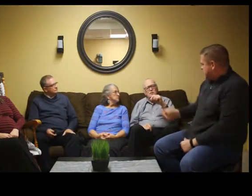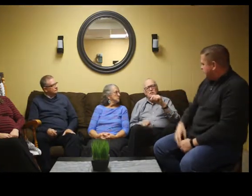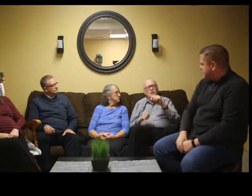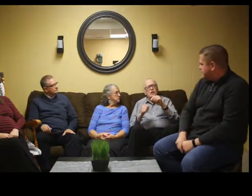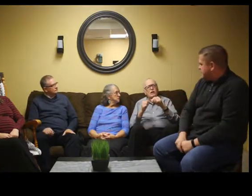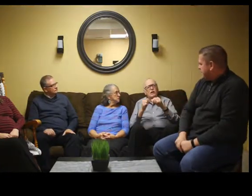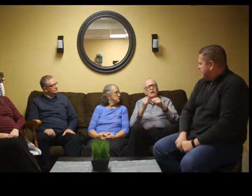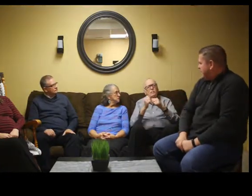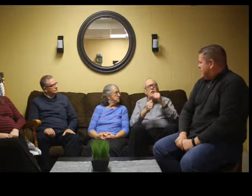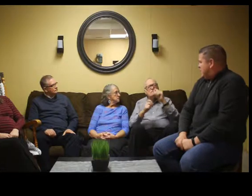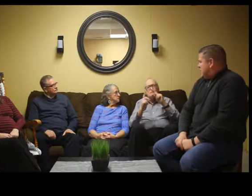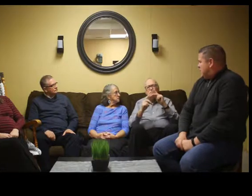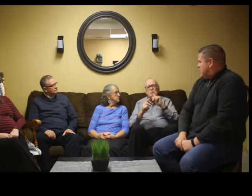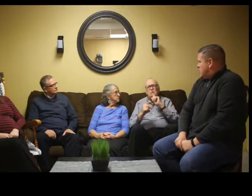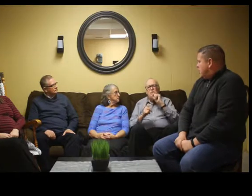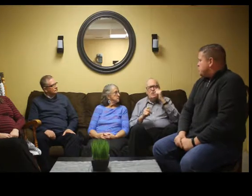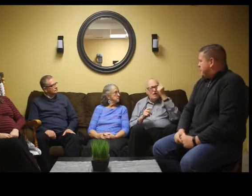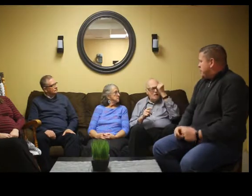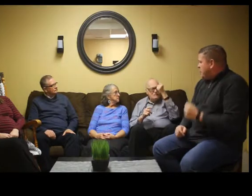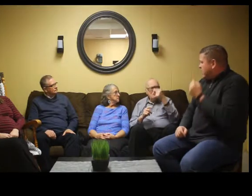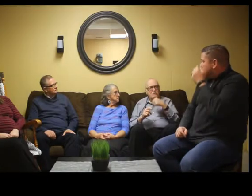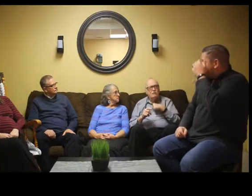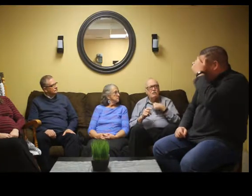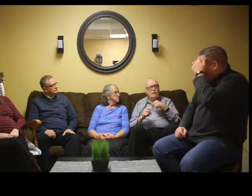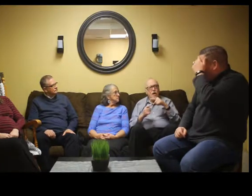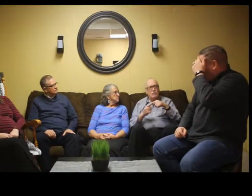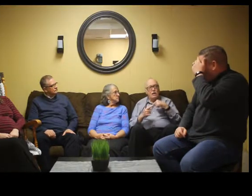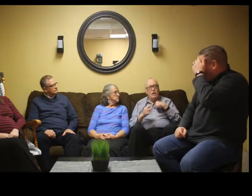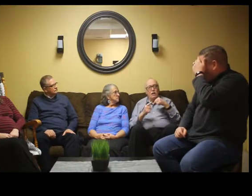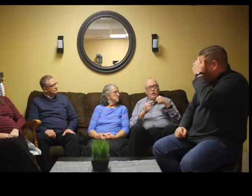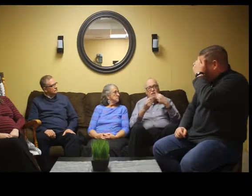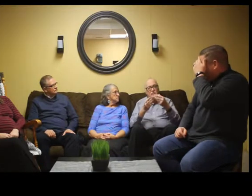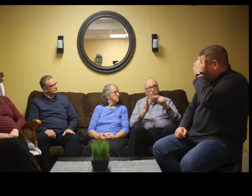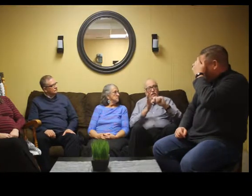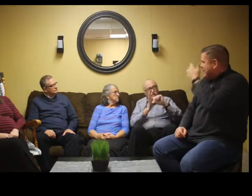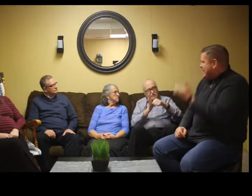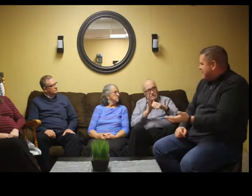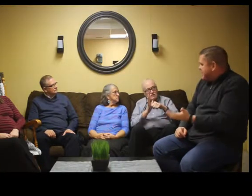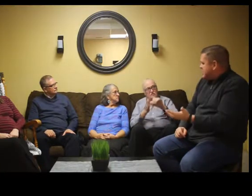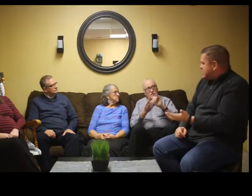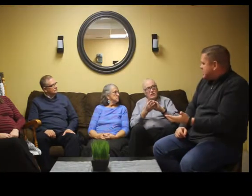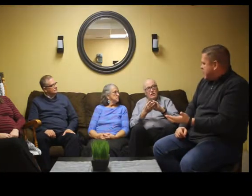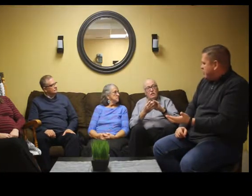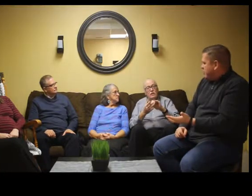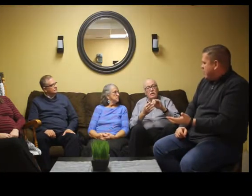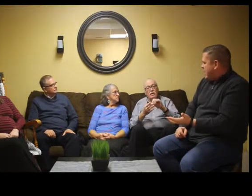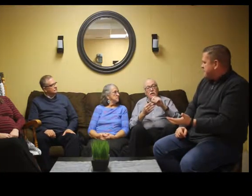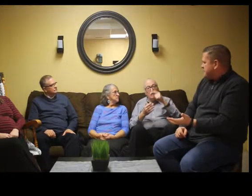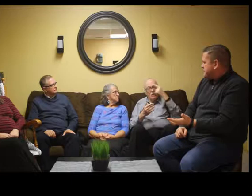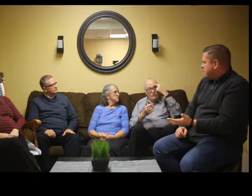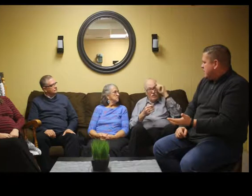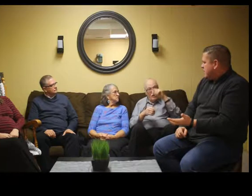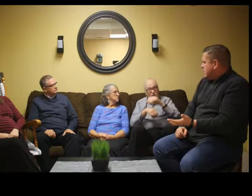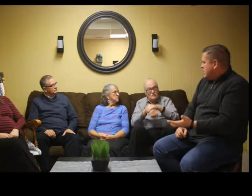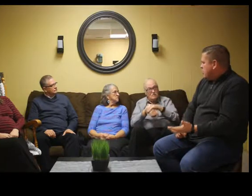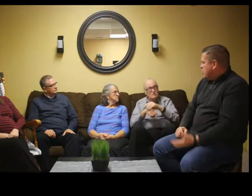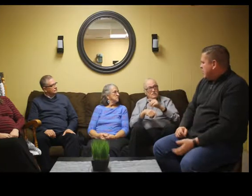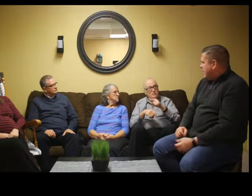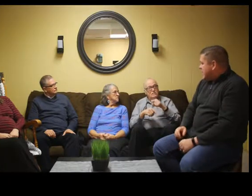question. Most people don't really understand or comprehend until I give this example that, you know,